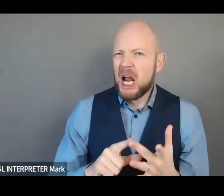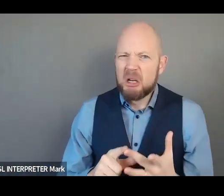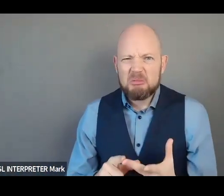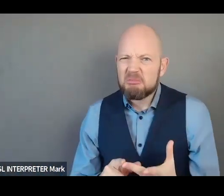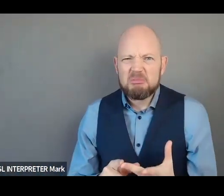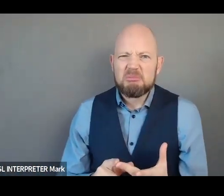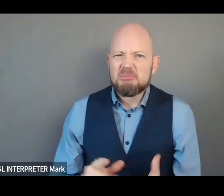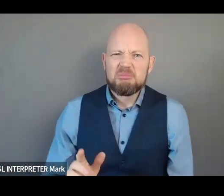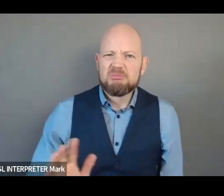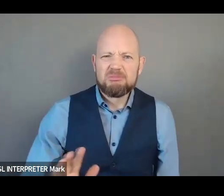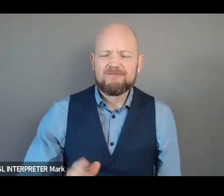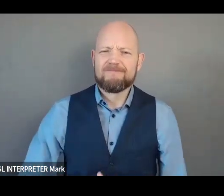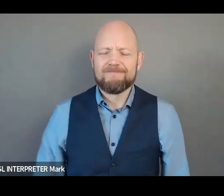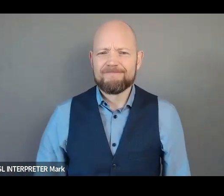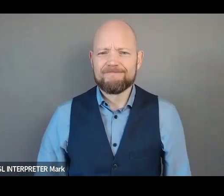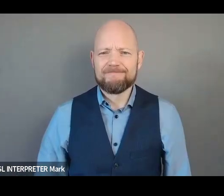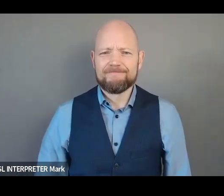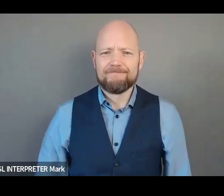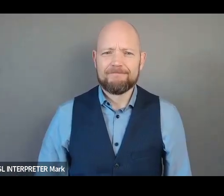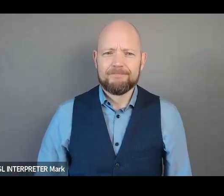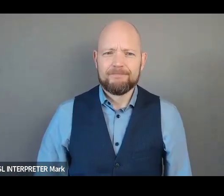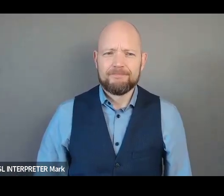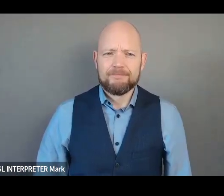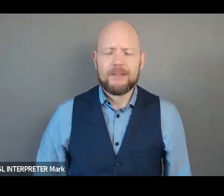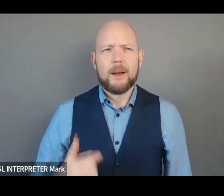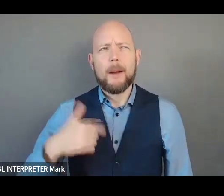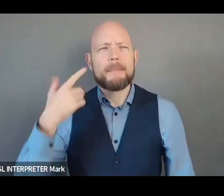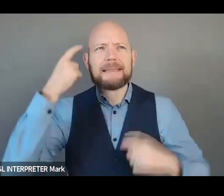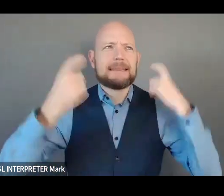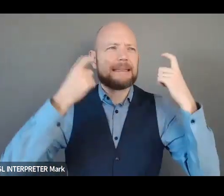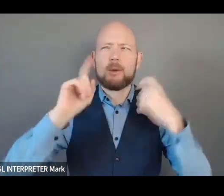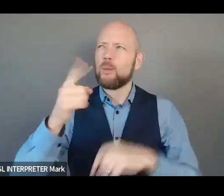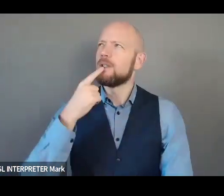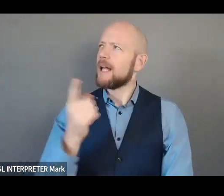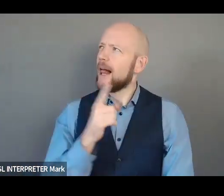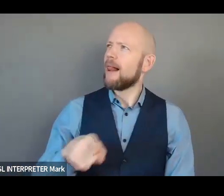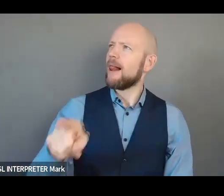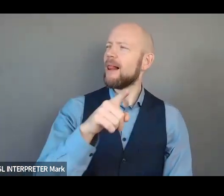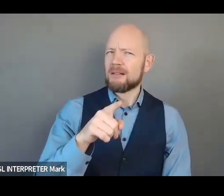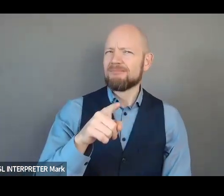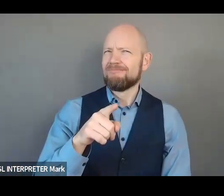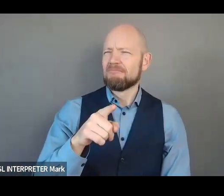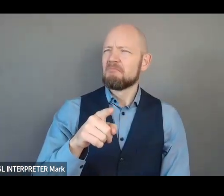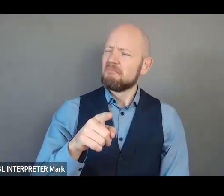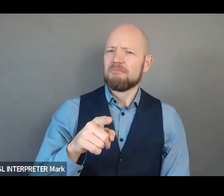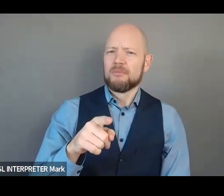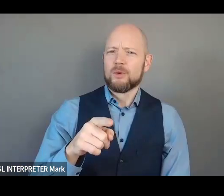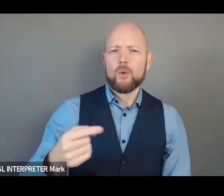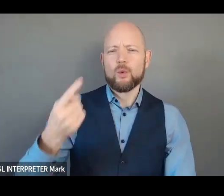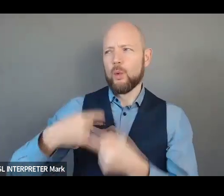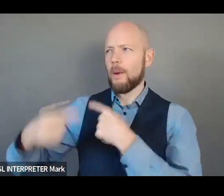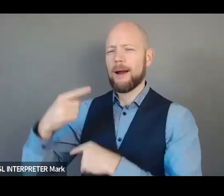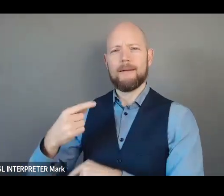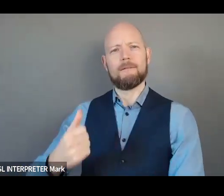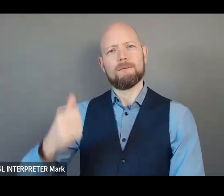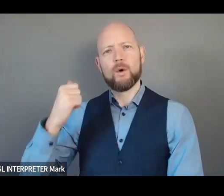off what I was actually thinking about, what I wanted to say today, and just to kind of go back to the kind of things that we have done